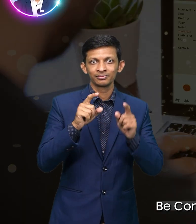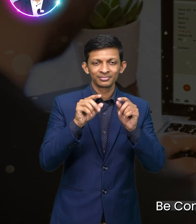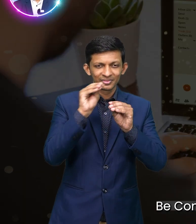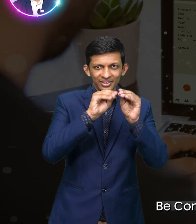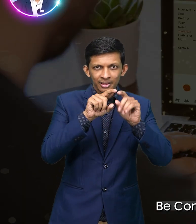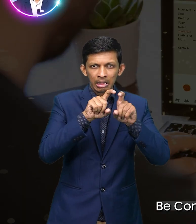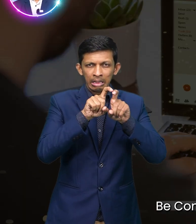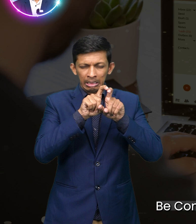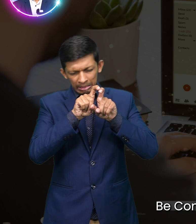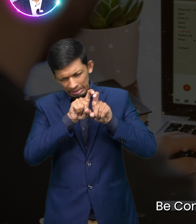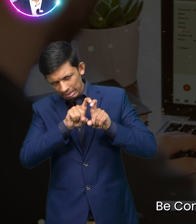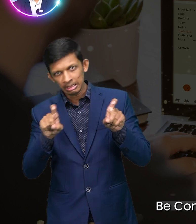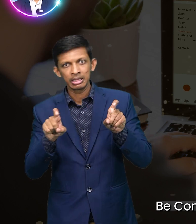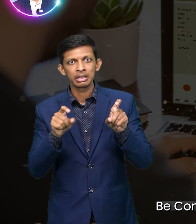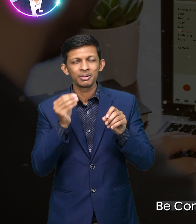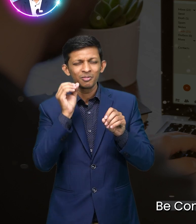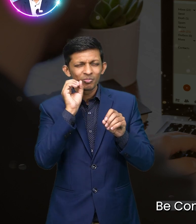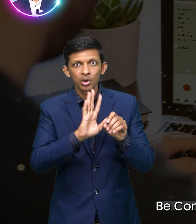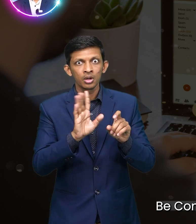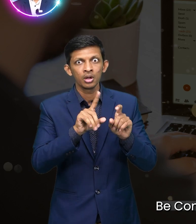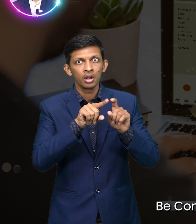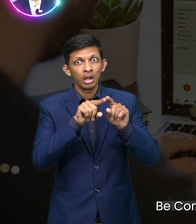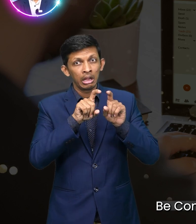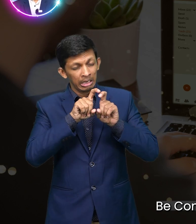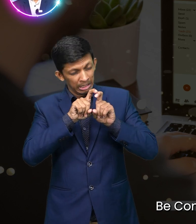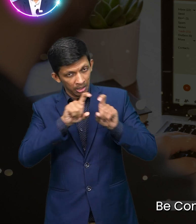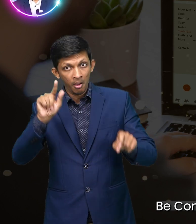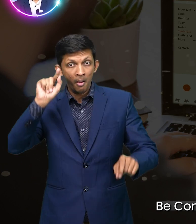Be concise and to the point.